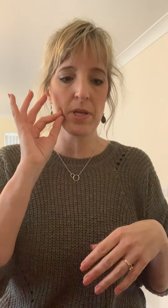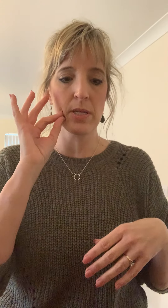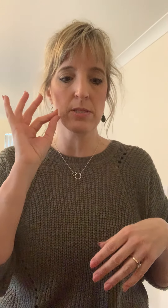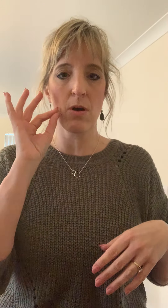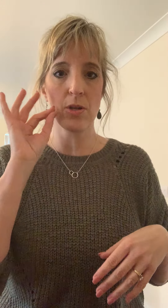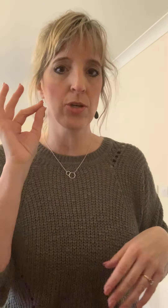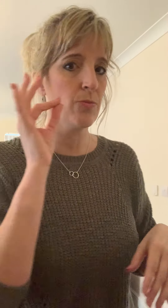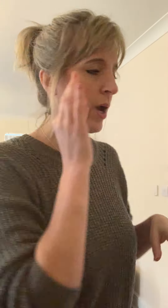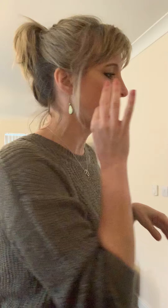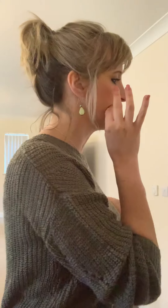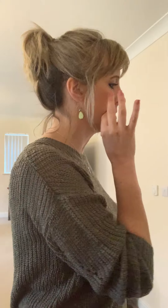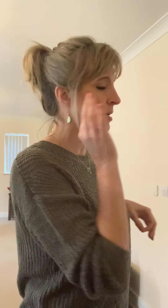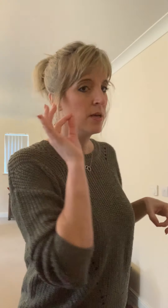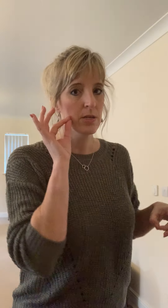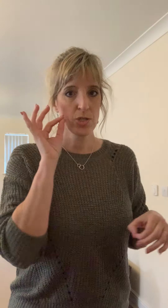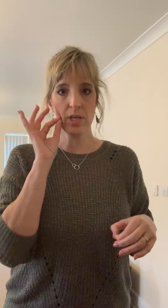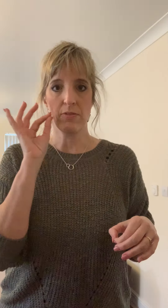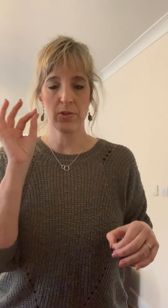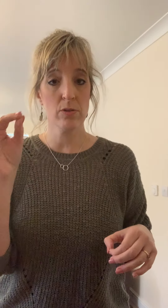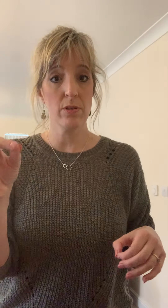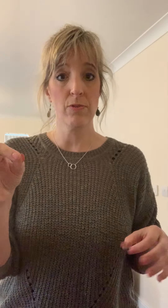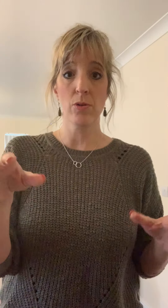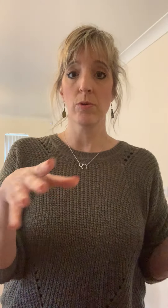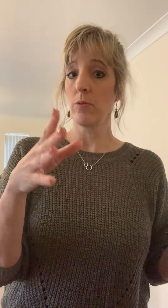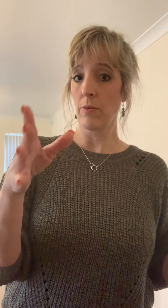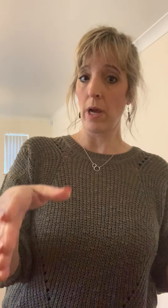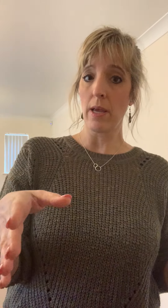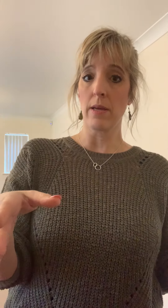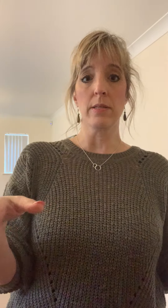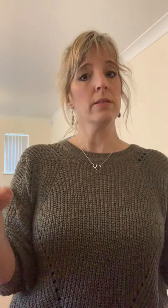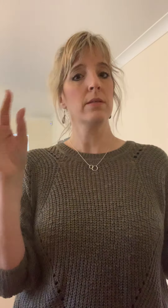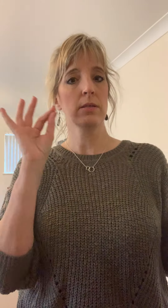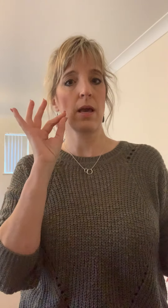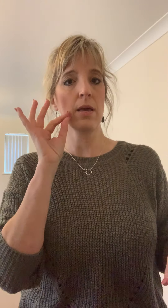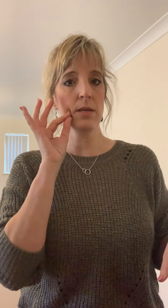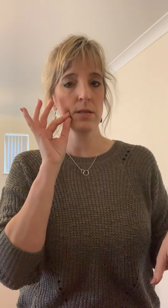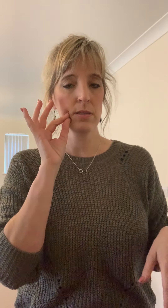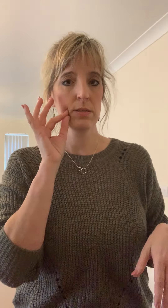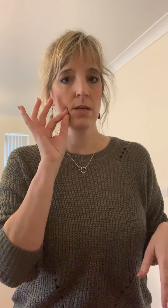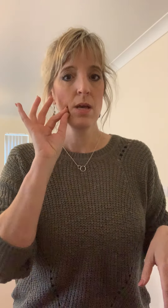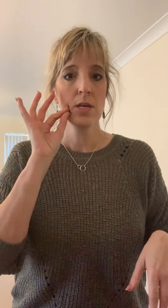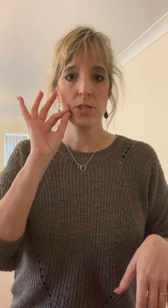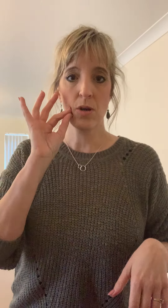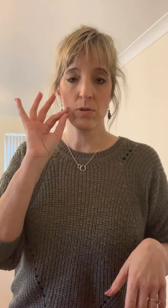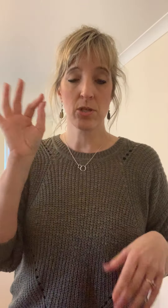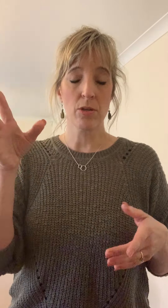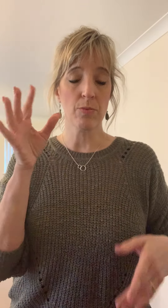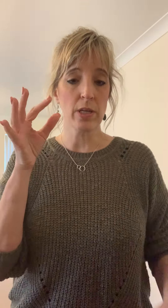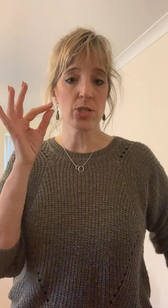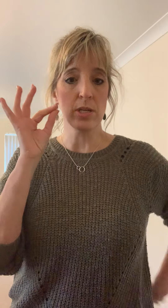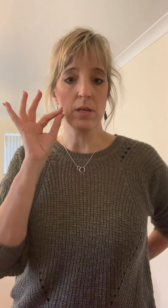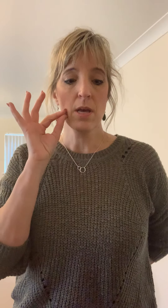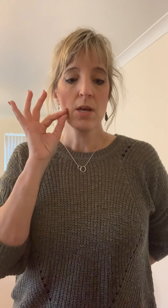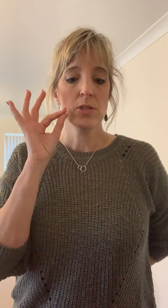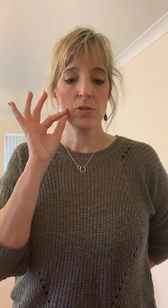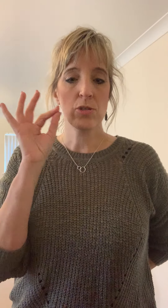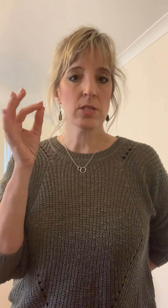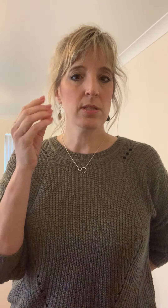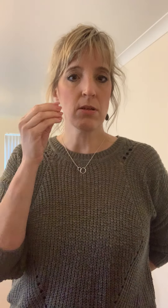it's on your right cheek for those of you who are right-handed, okay? So it's on your right cheek, just on the